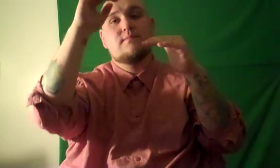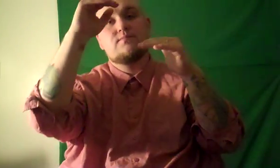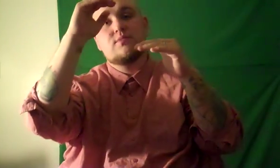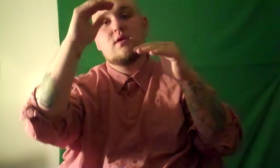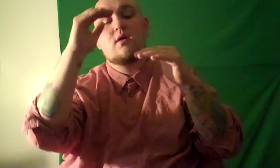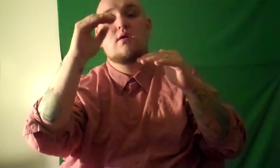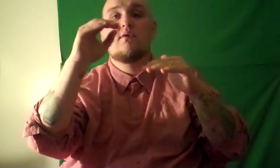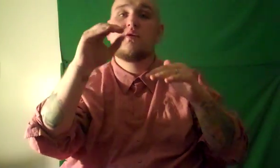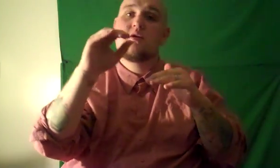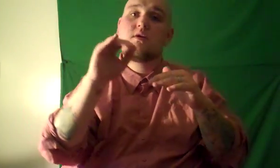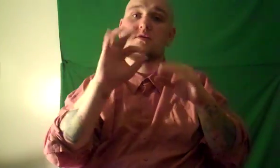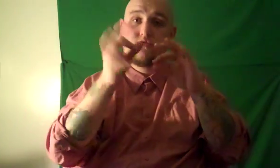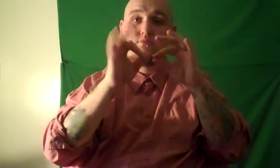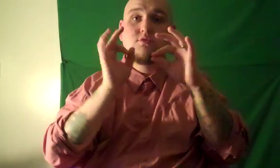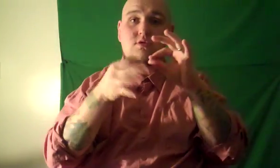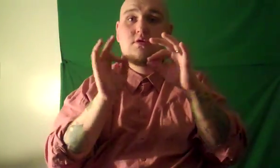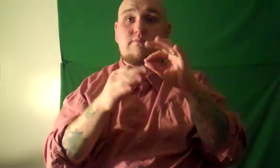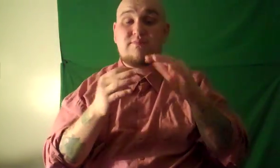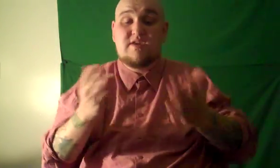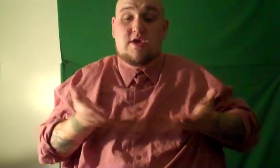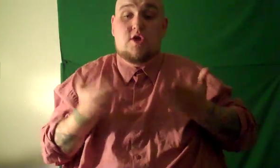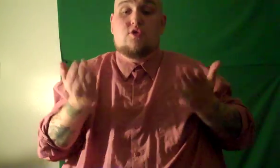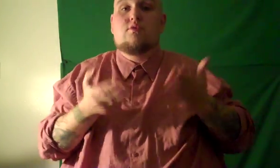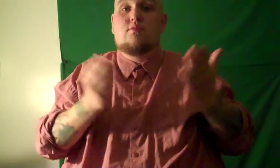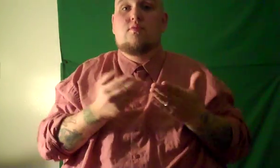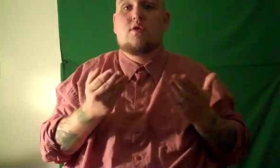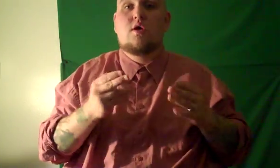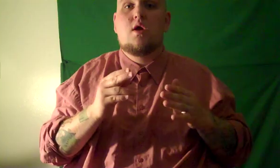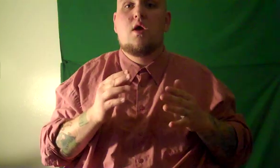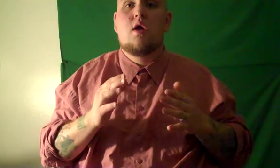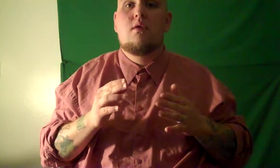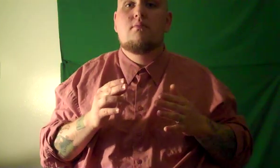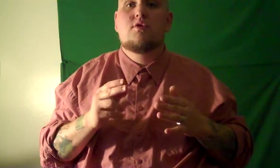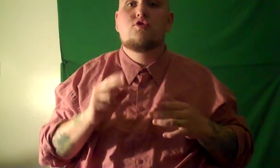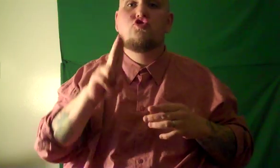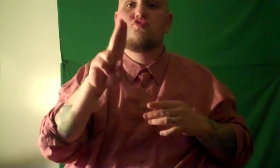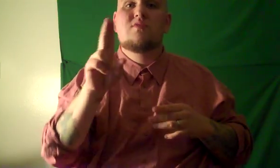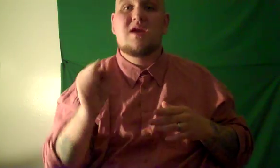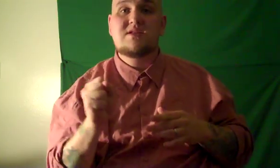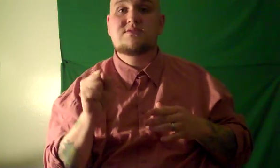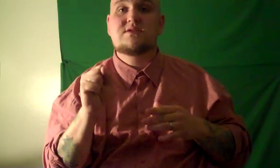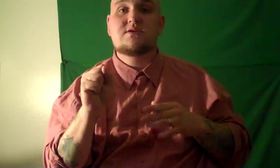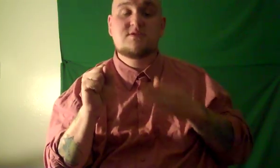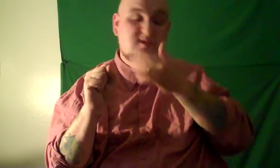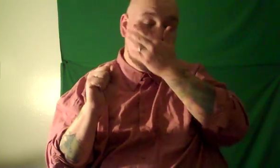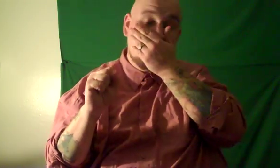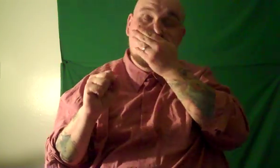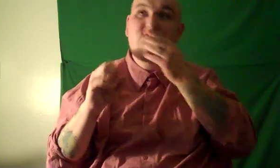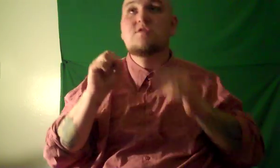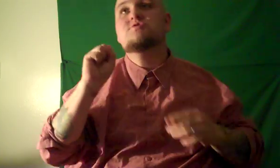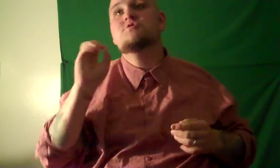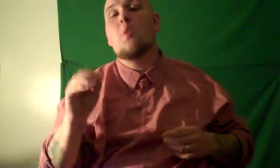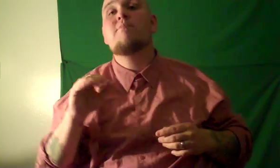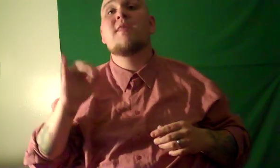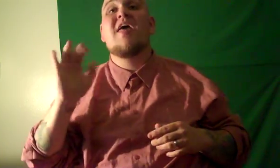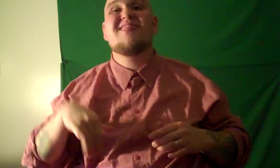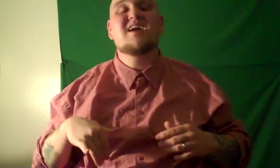in the United States, in most states. Okay? So that's some general